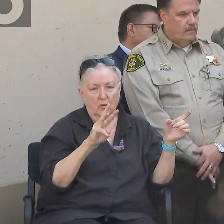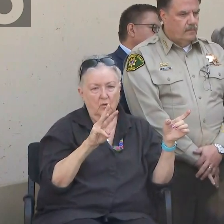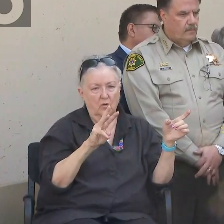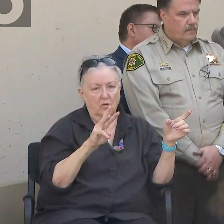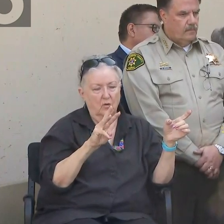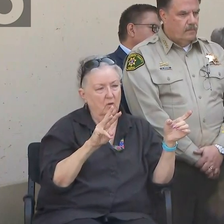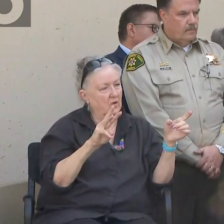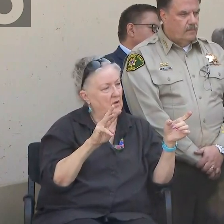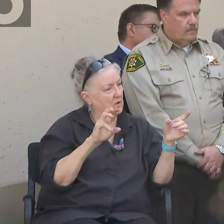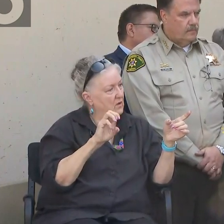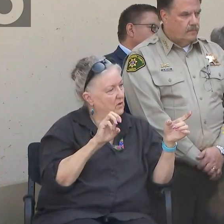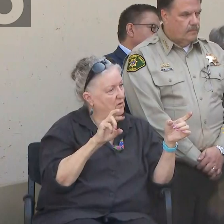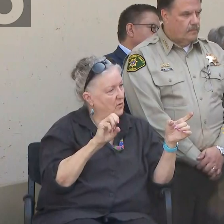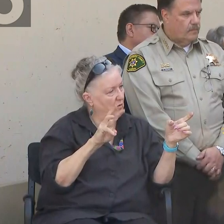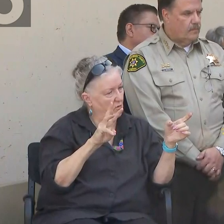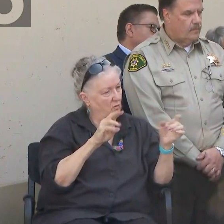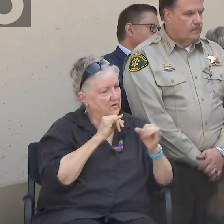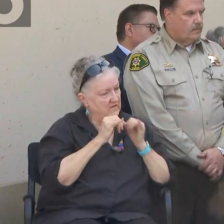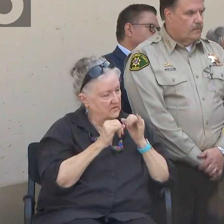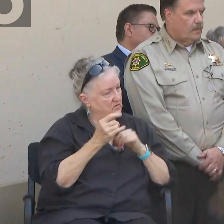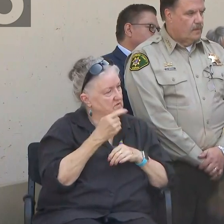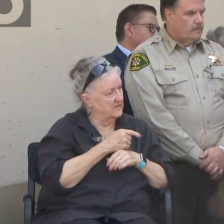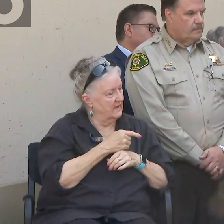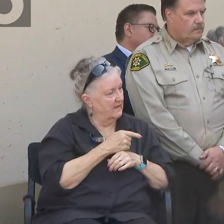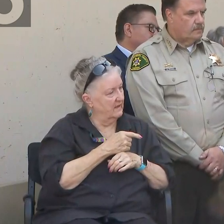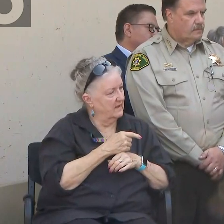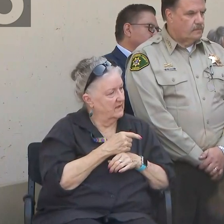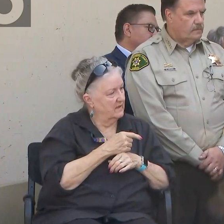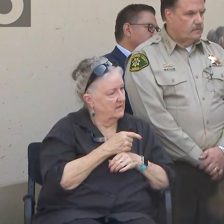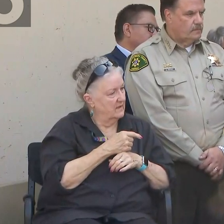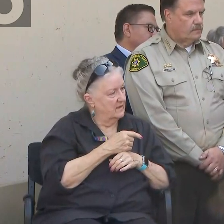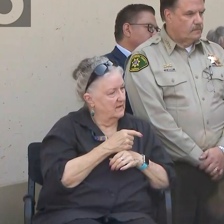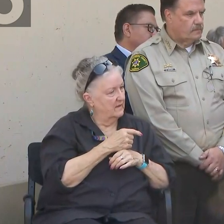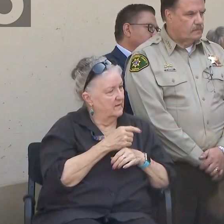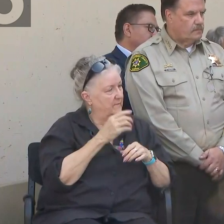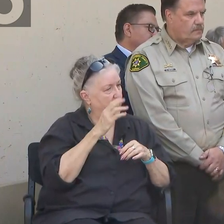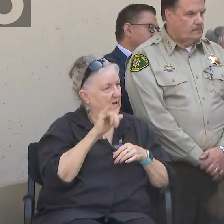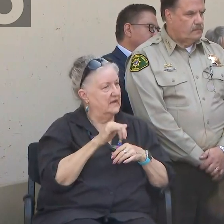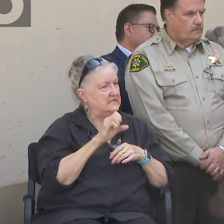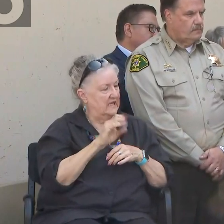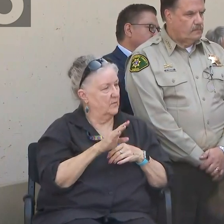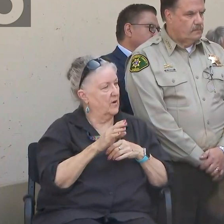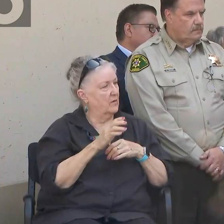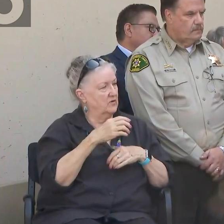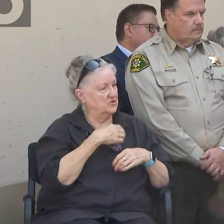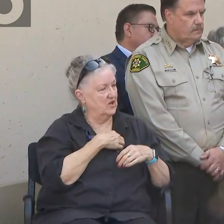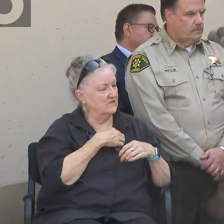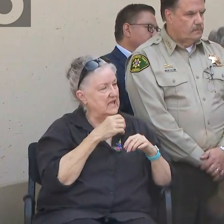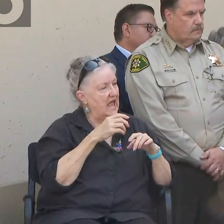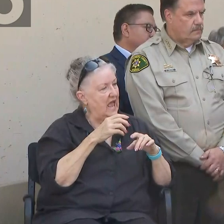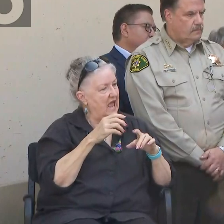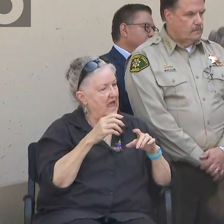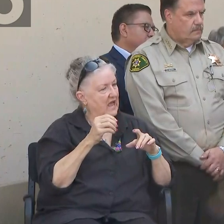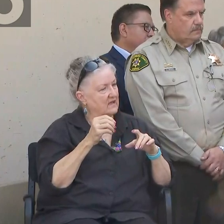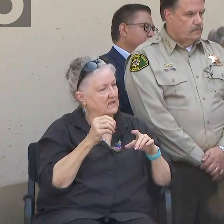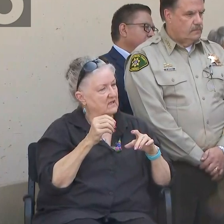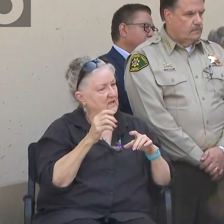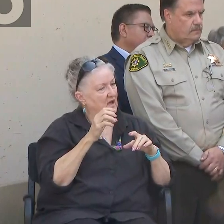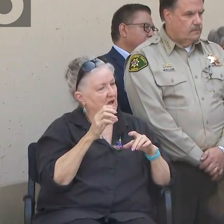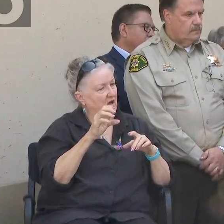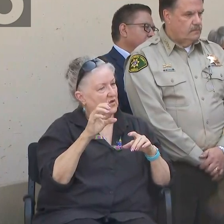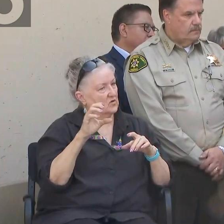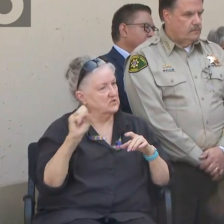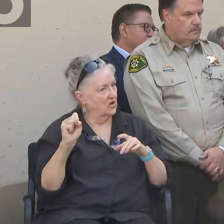The crew that was interviewed today by Santa Barbara sheriffs, as well as some Coast